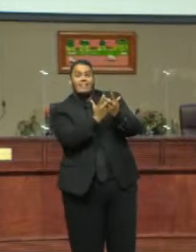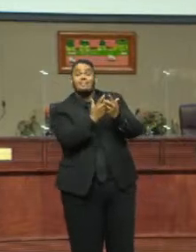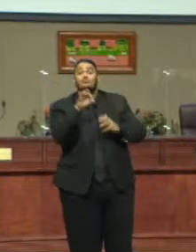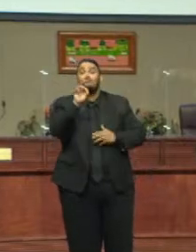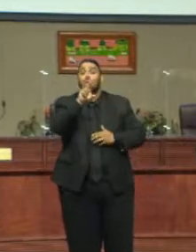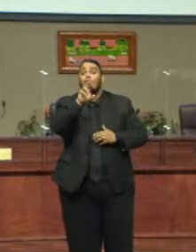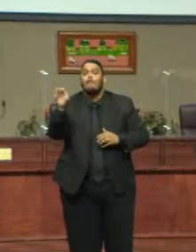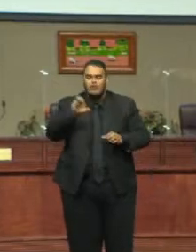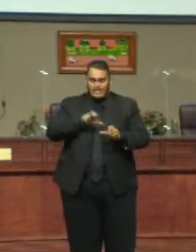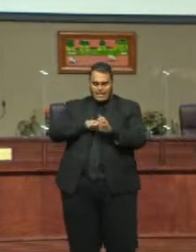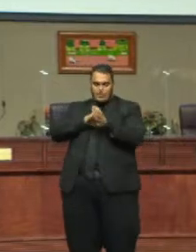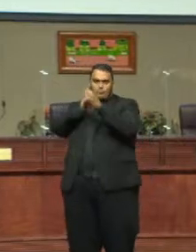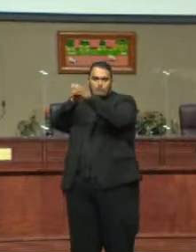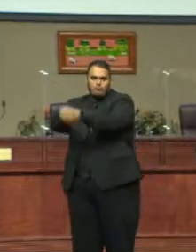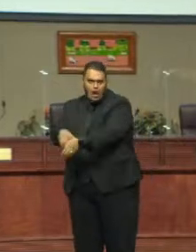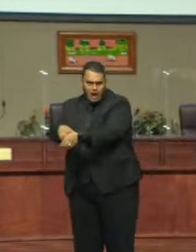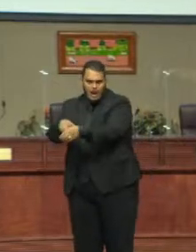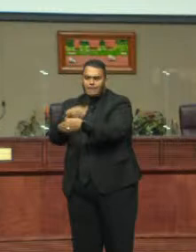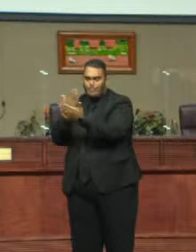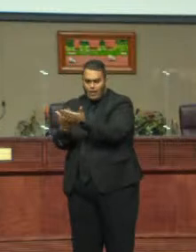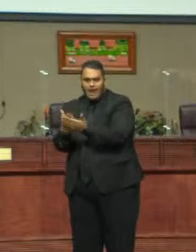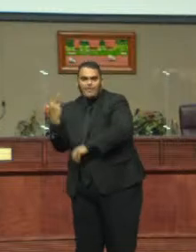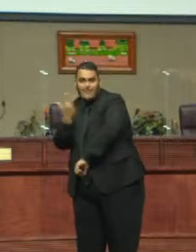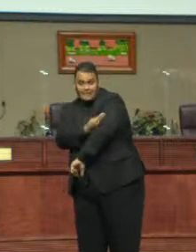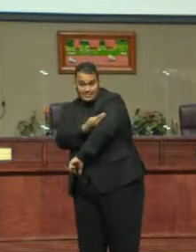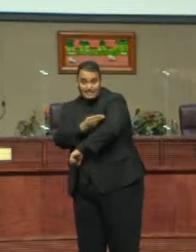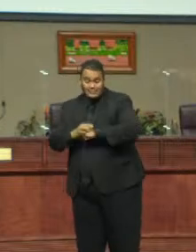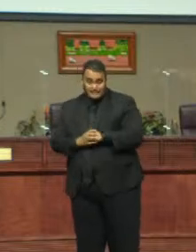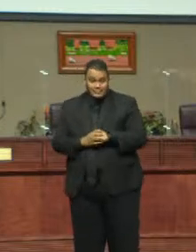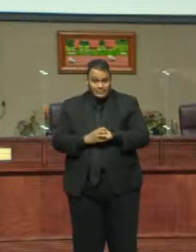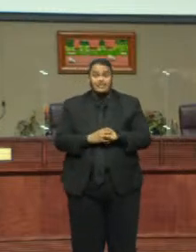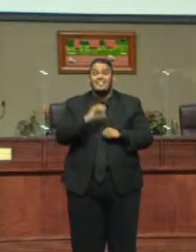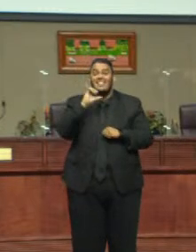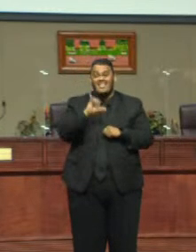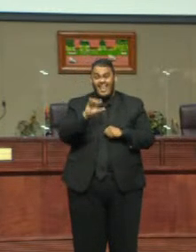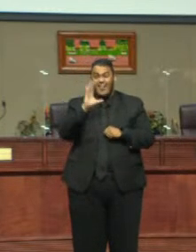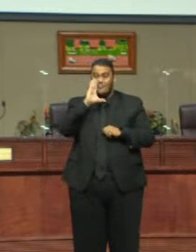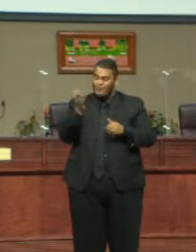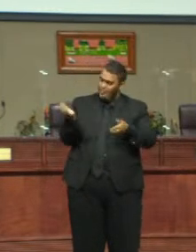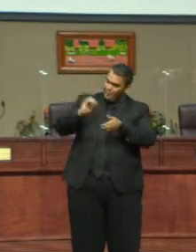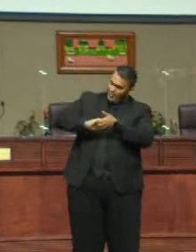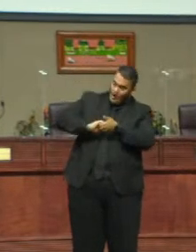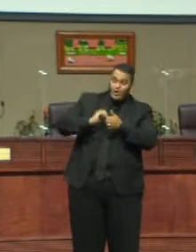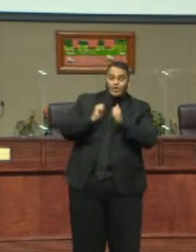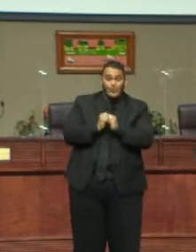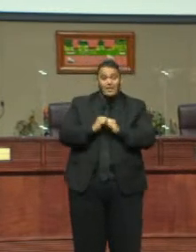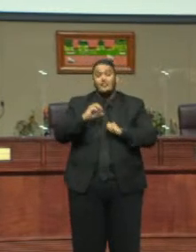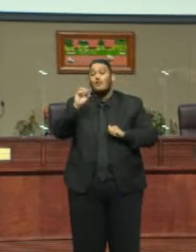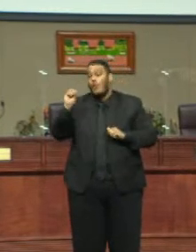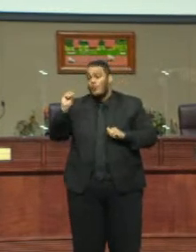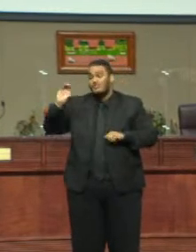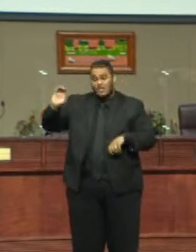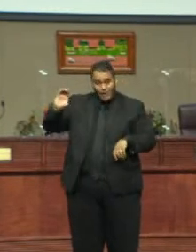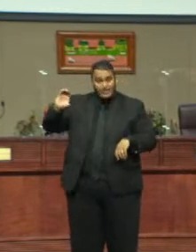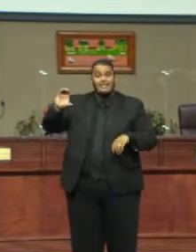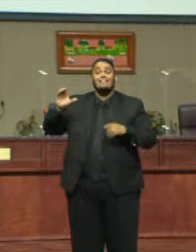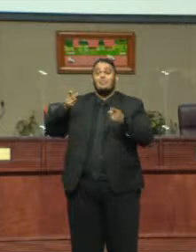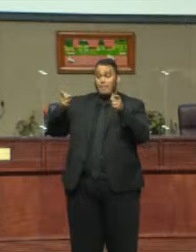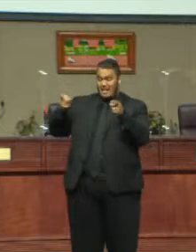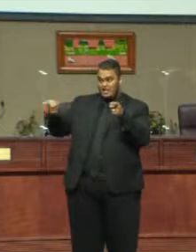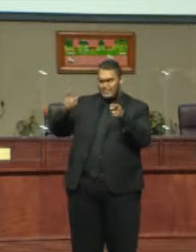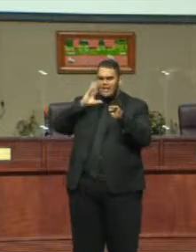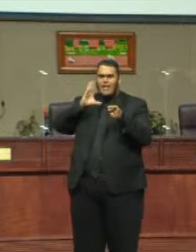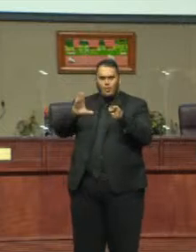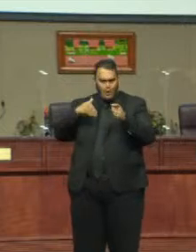with the Office of Emergency Management in Orange County to find transportation options for vulnerable seniors in need of a ride